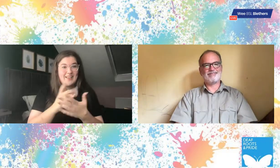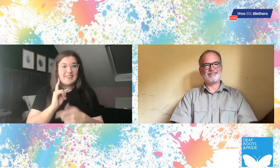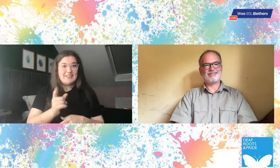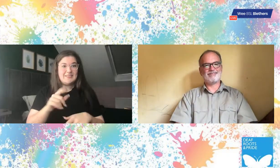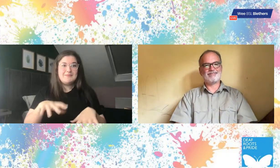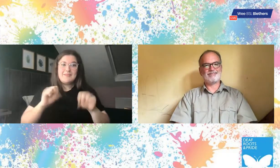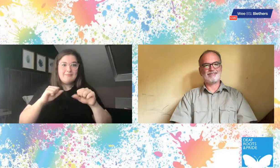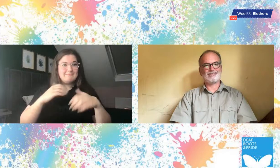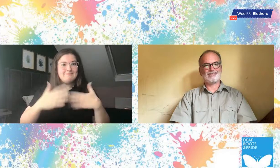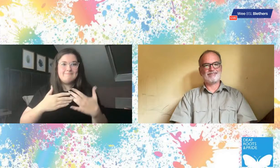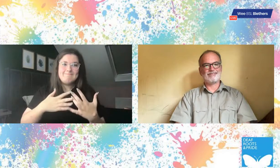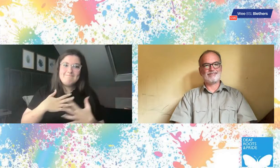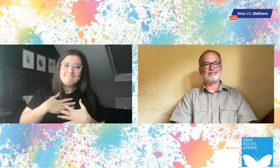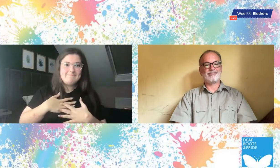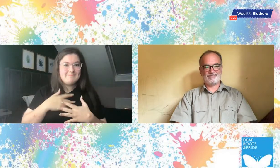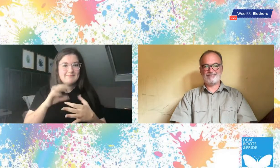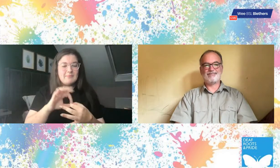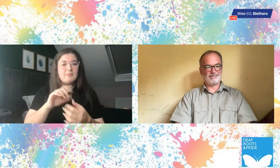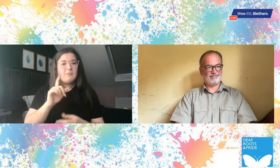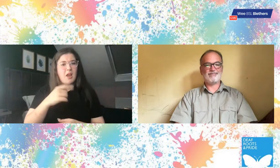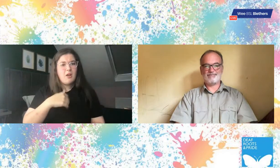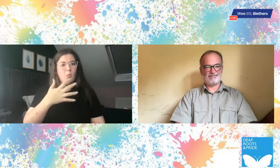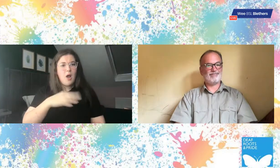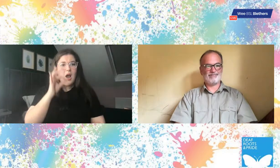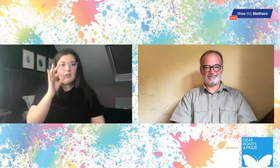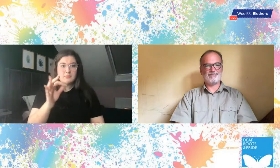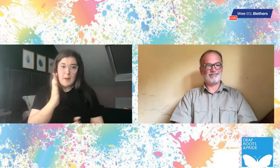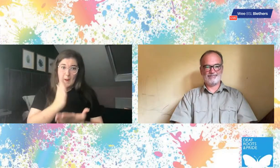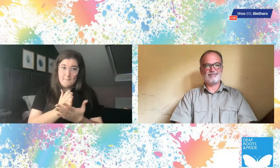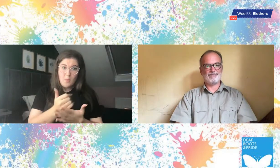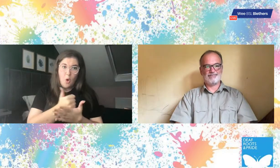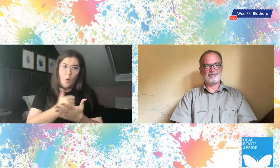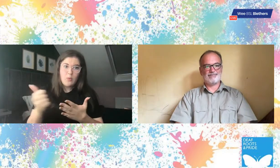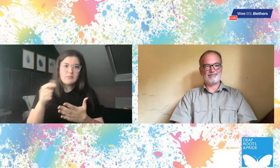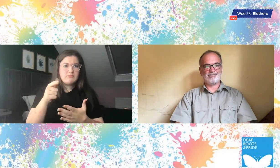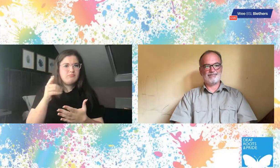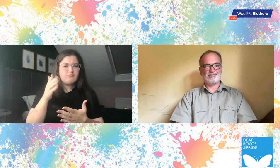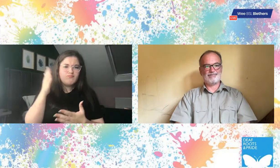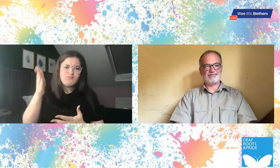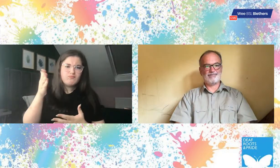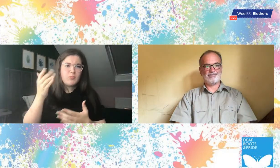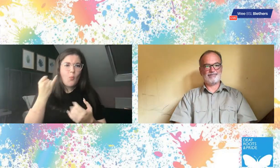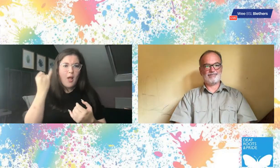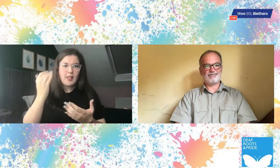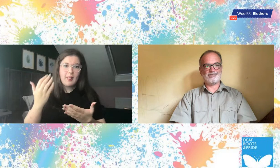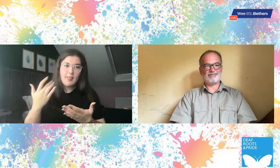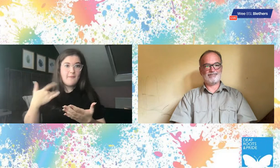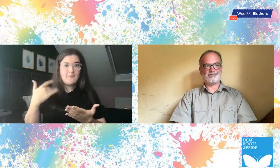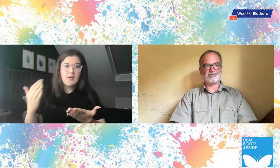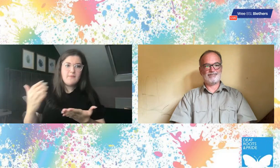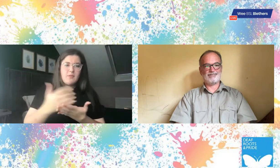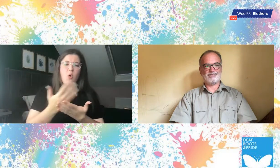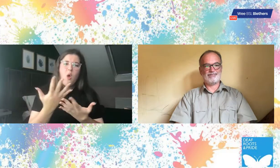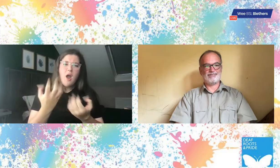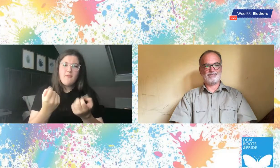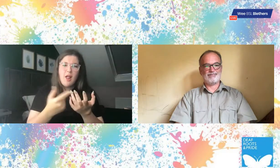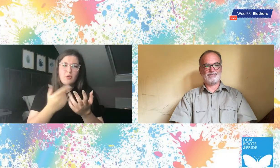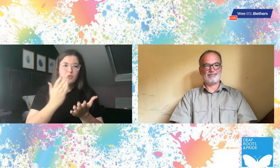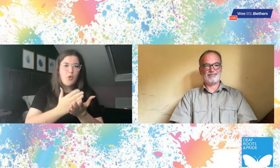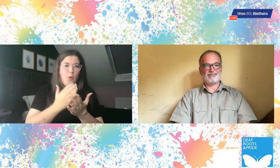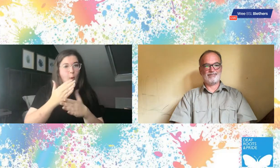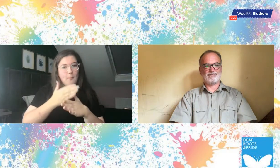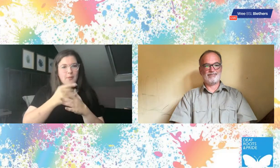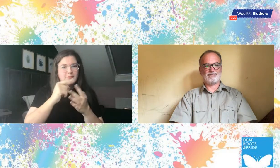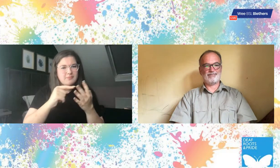I guess that's been the start of the journey. So I suppose that, as you say, that is the start, your parents taking there.